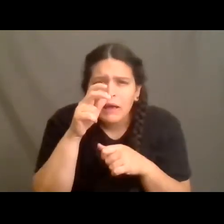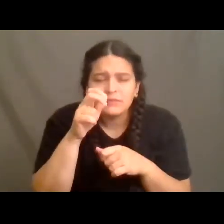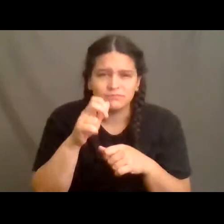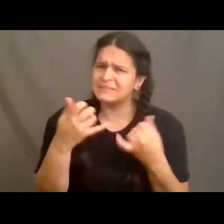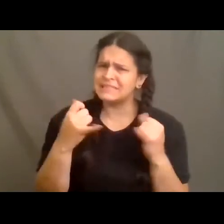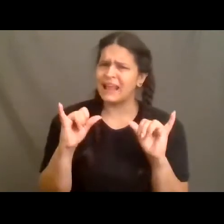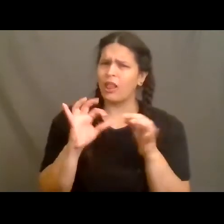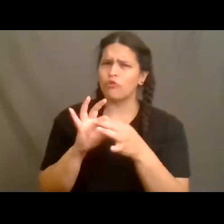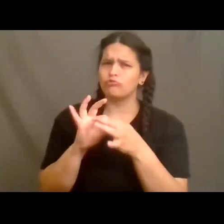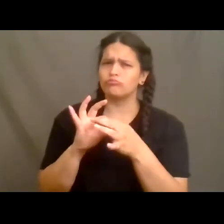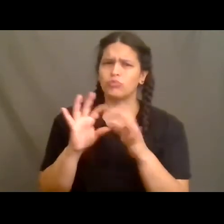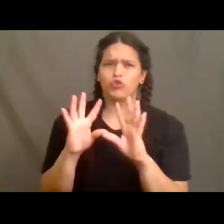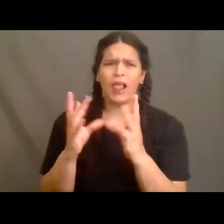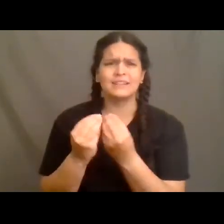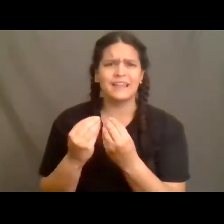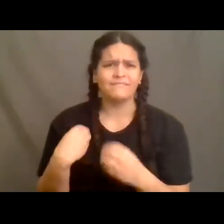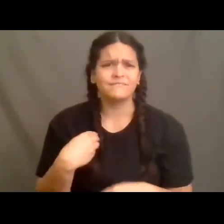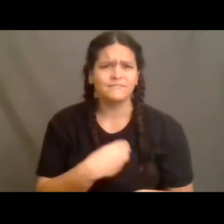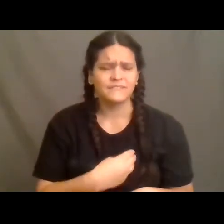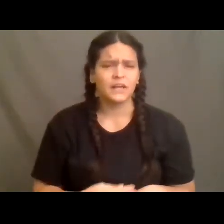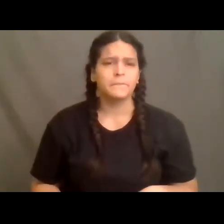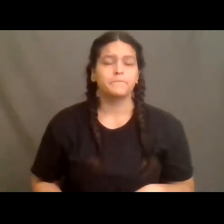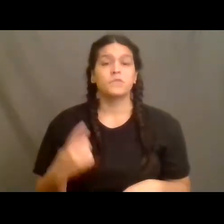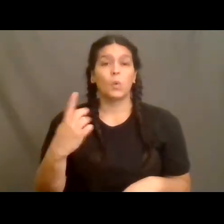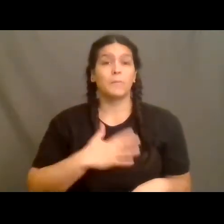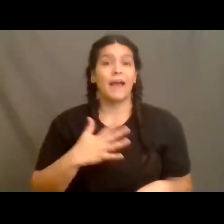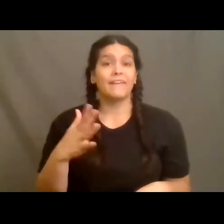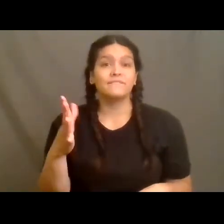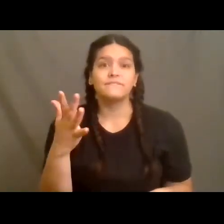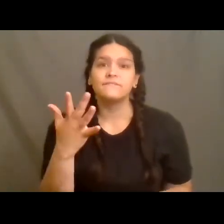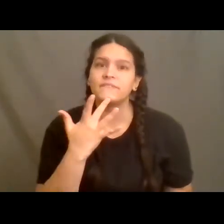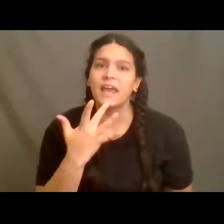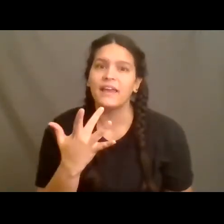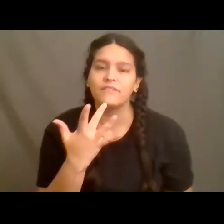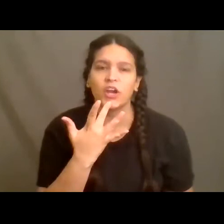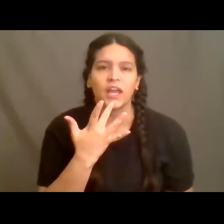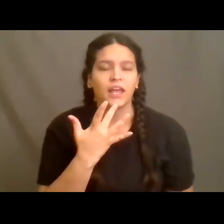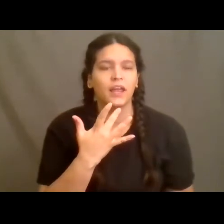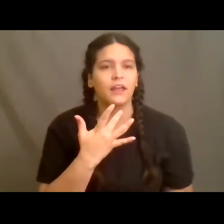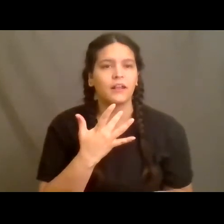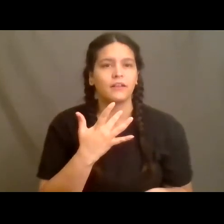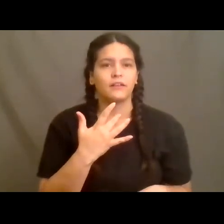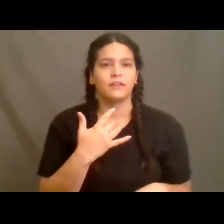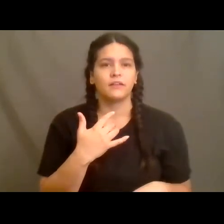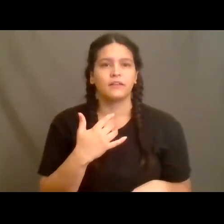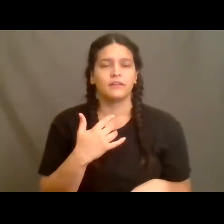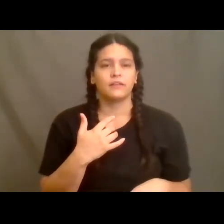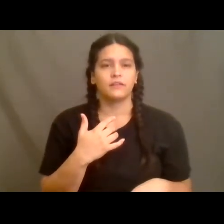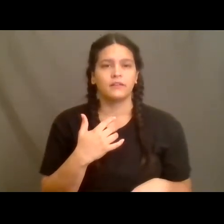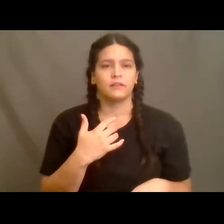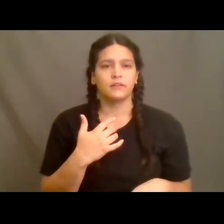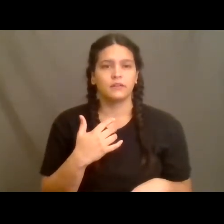relative. Even, you know, one of my favorite insects, or creatures rather, is the